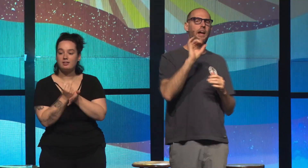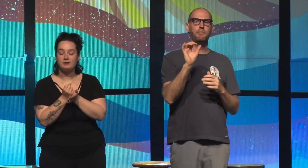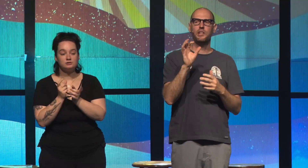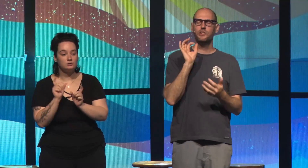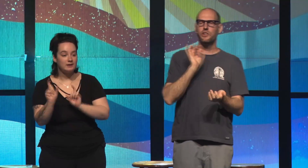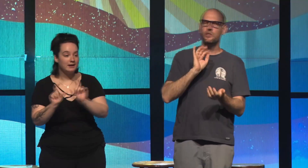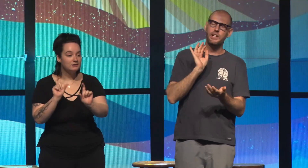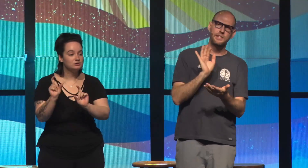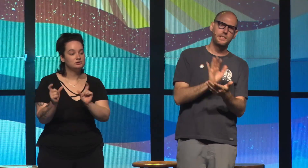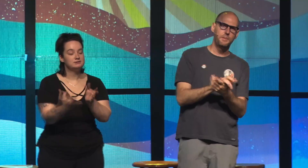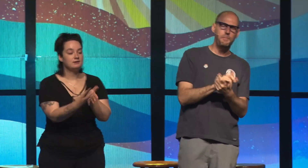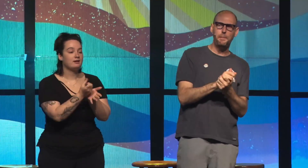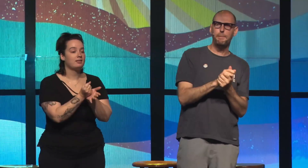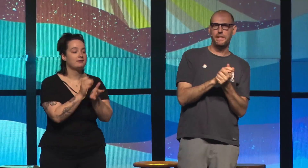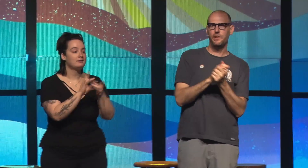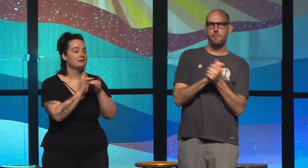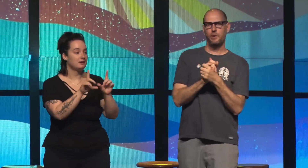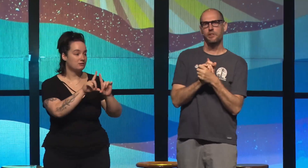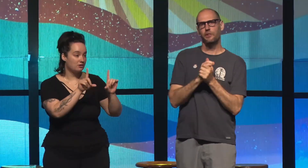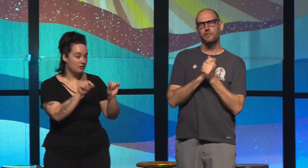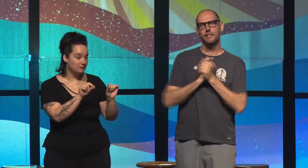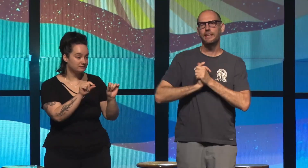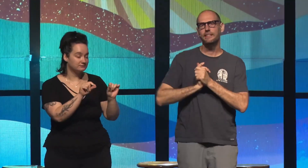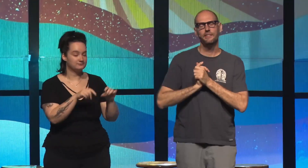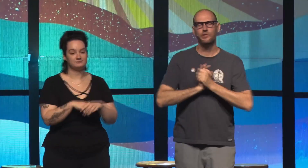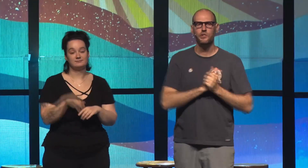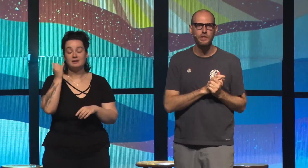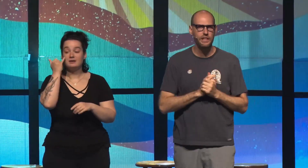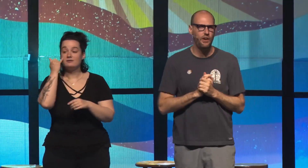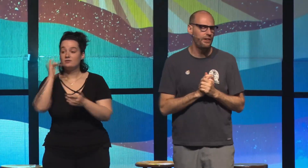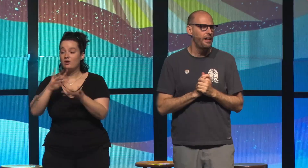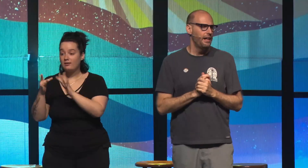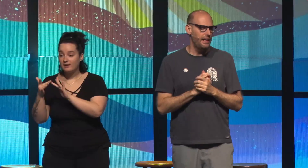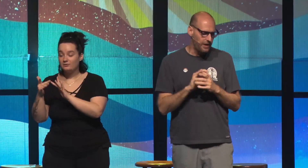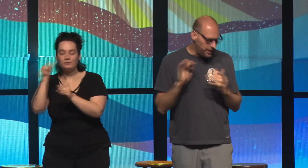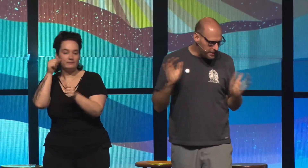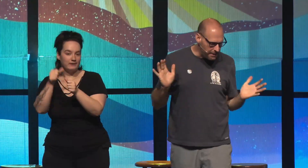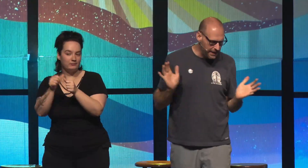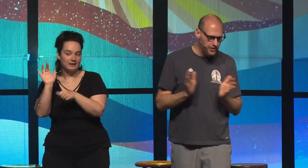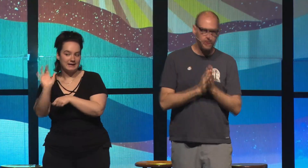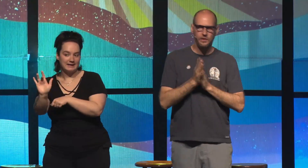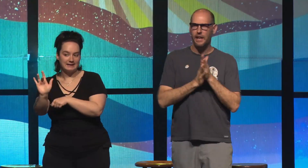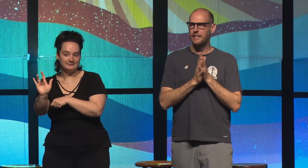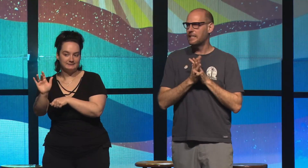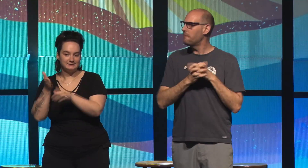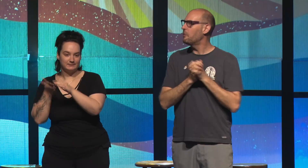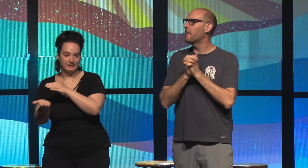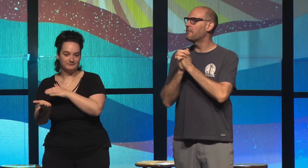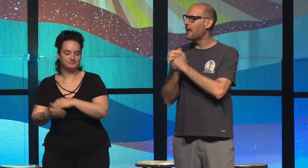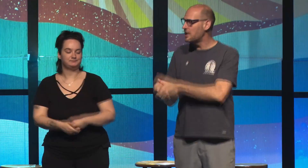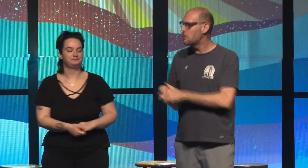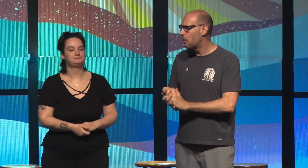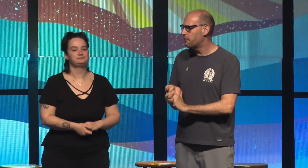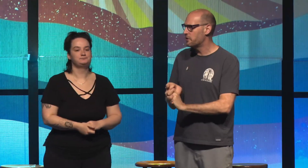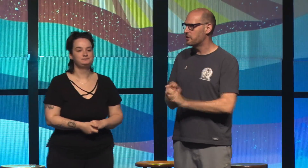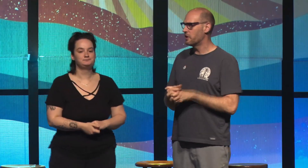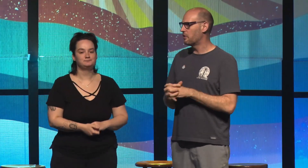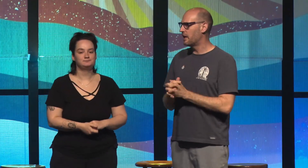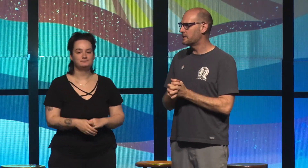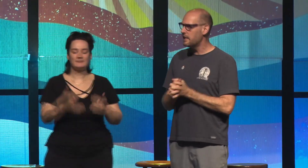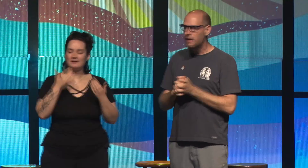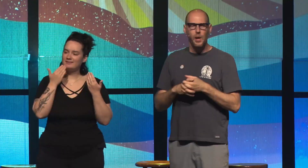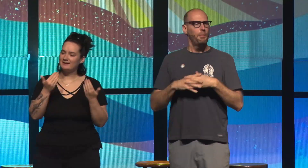you're online, make sure you hit the submit button on both of those things. If you're tuning in online on demand, you can do that anytime. I want to thank you all for